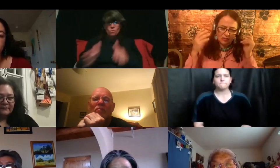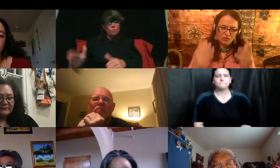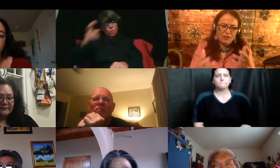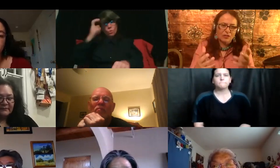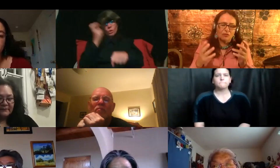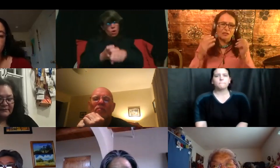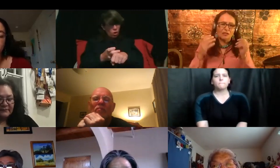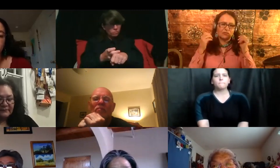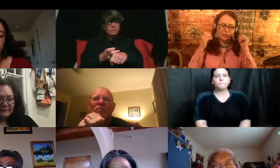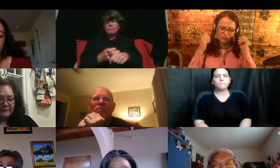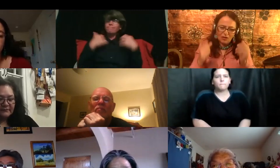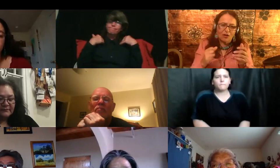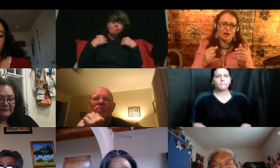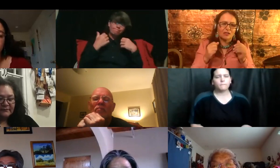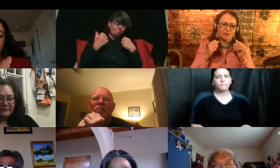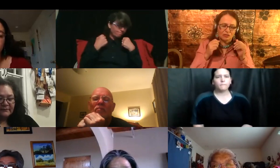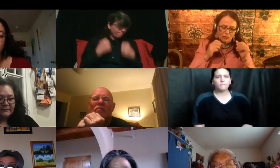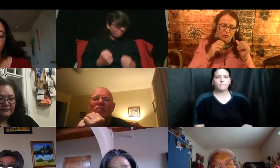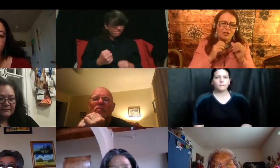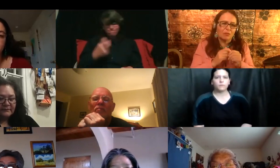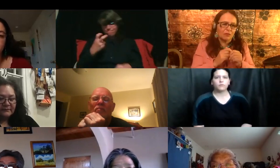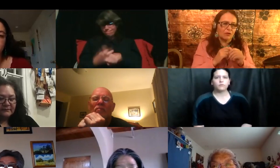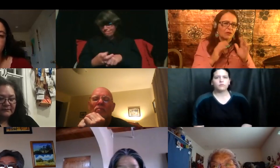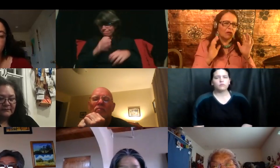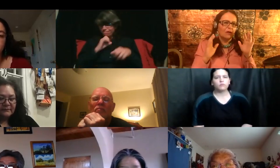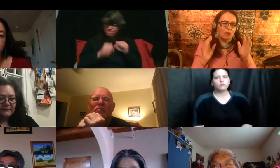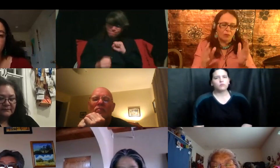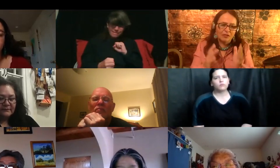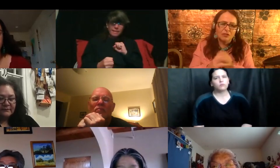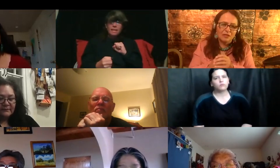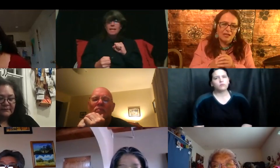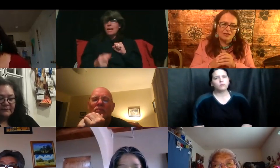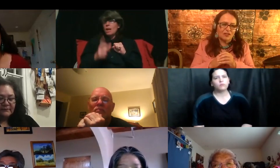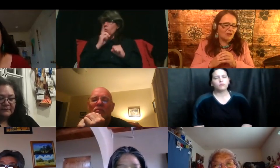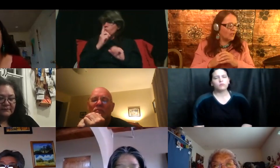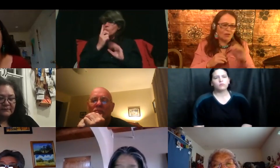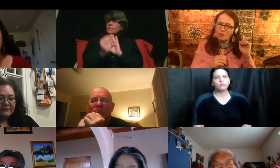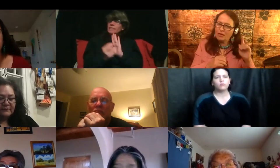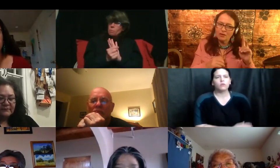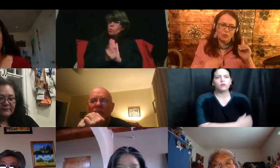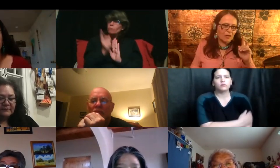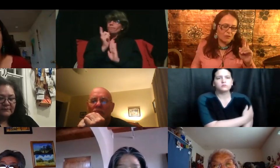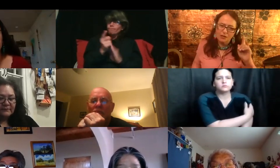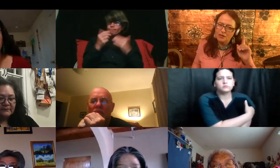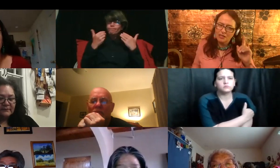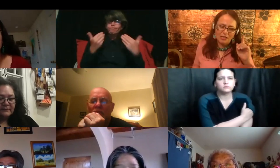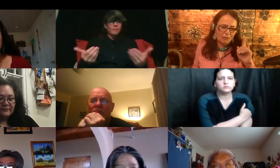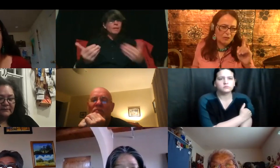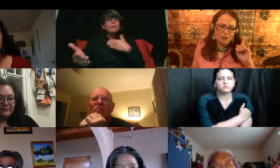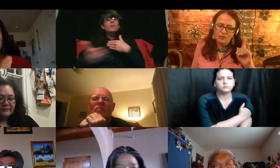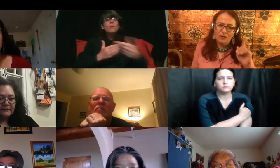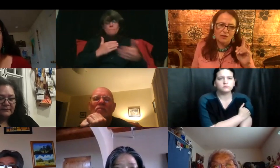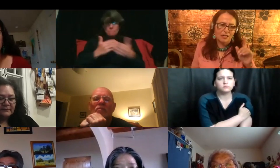it's strenuous, it's hard. There's a real temporal momentum in that song that no matter what, we're going to